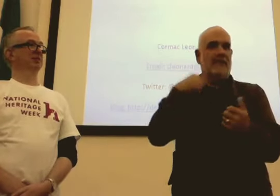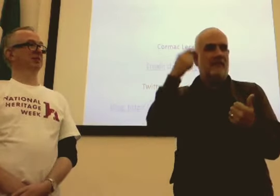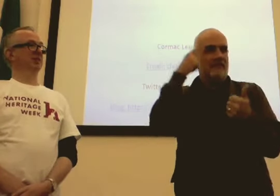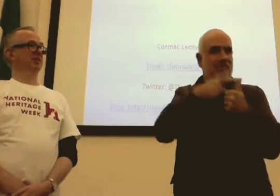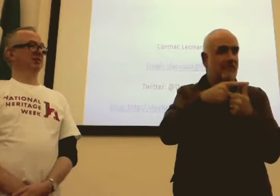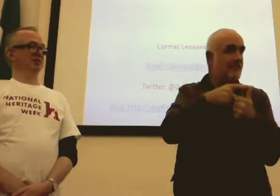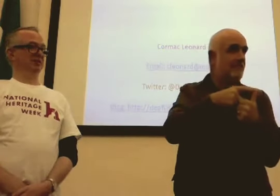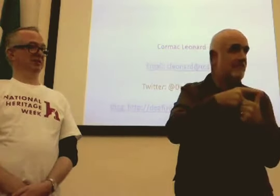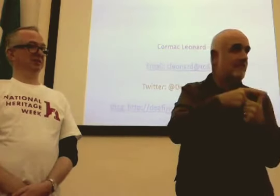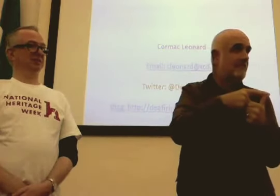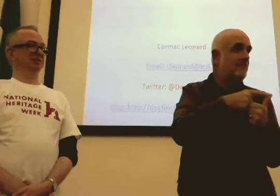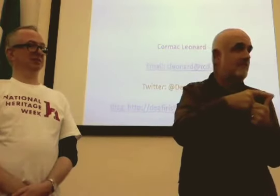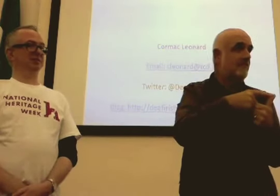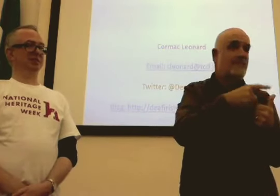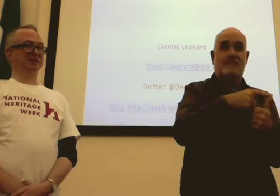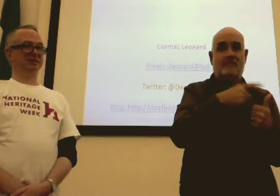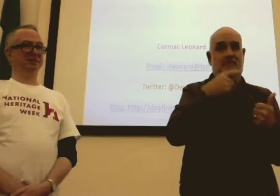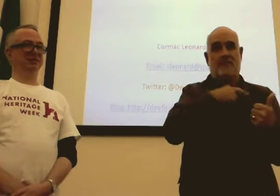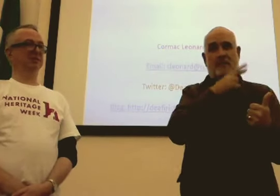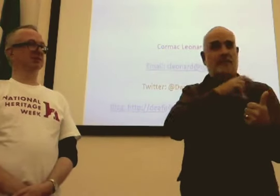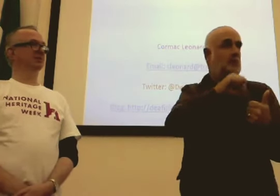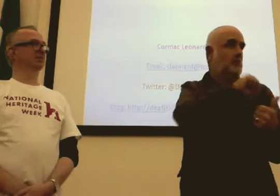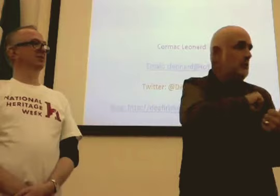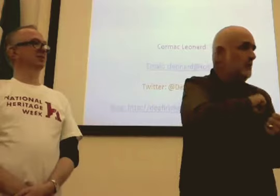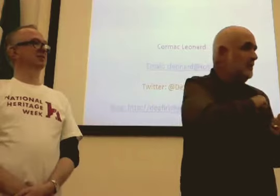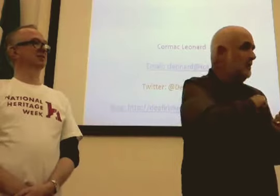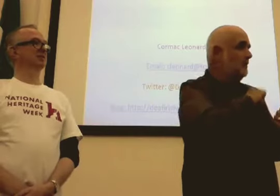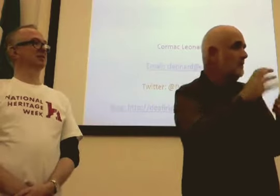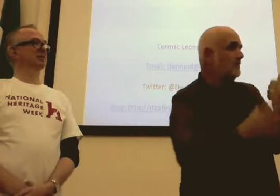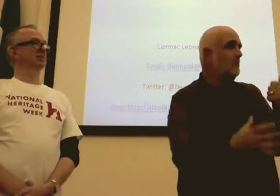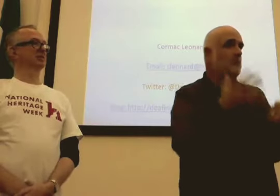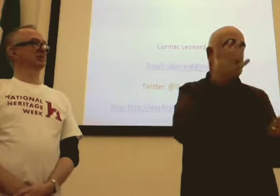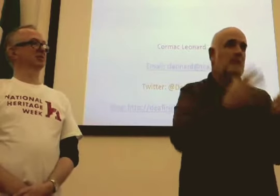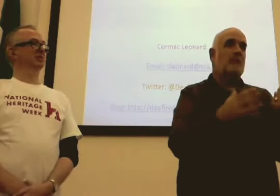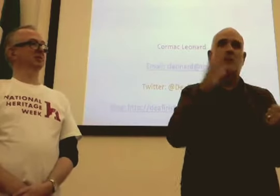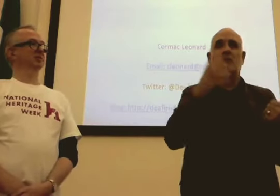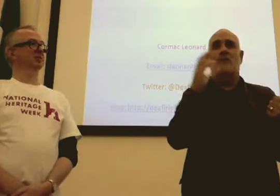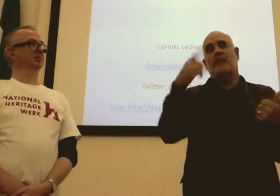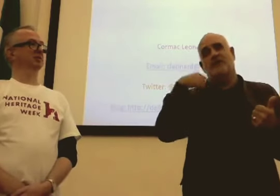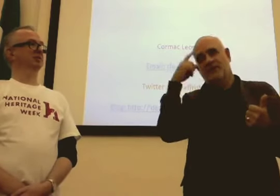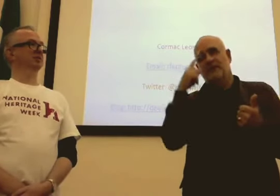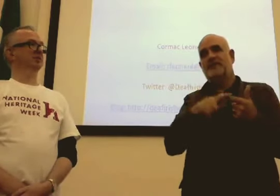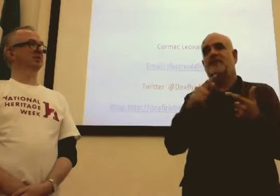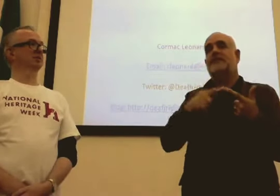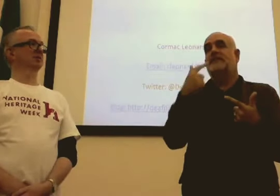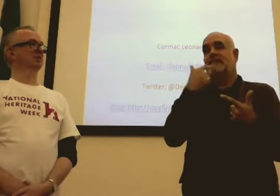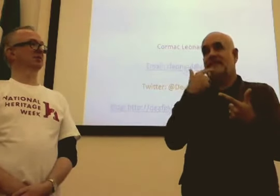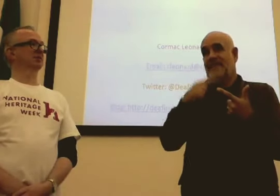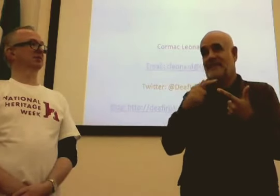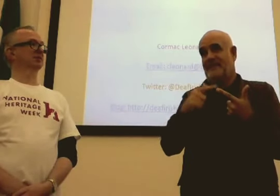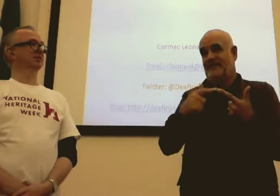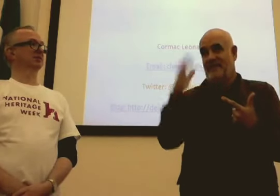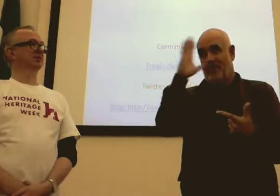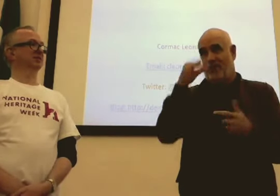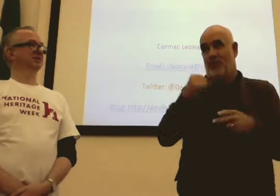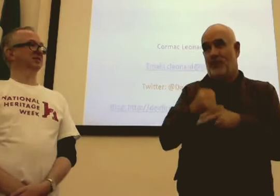was available. I don't know if that's a possibility. I'm not sure if that's what happened. And